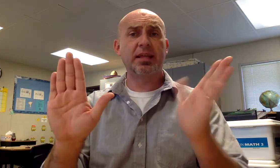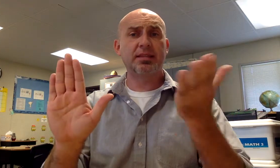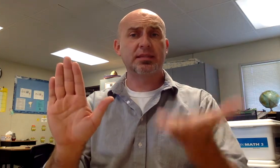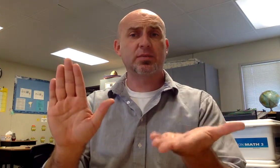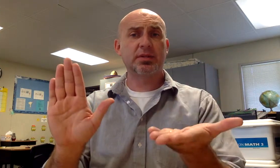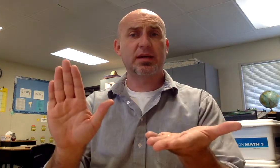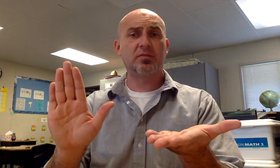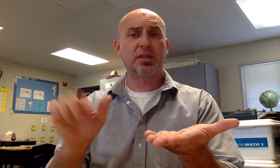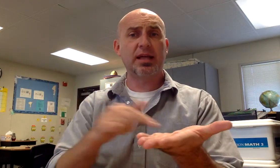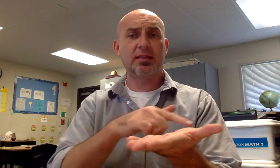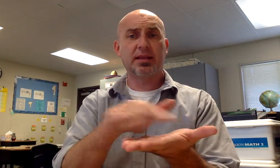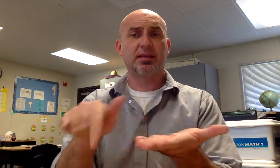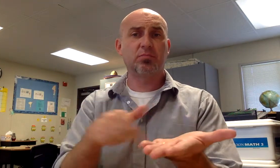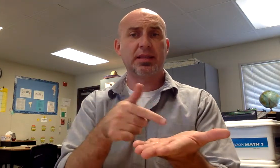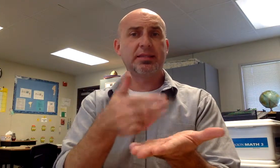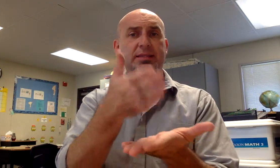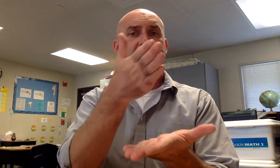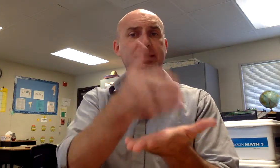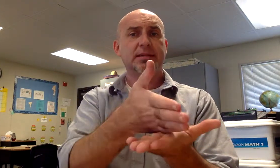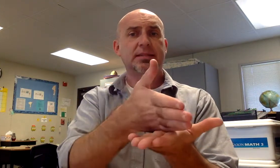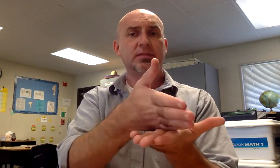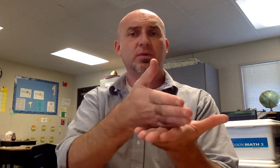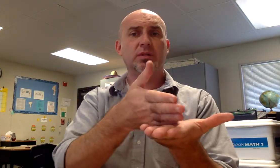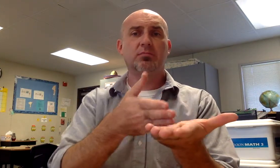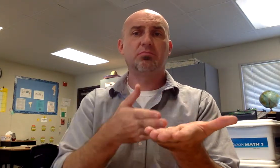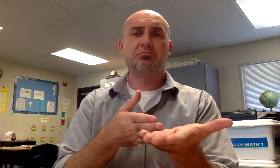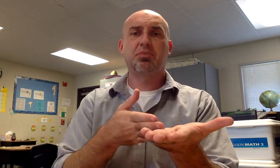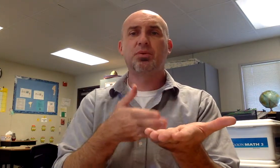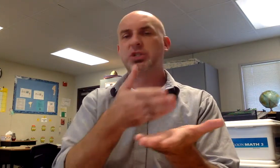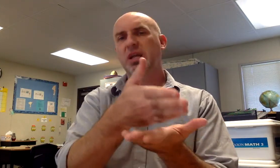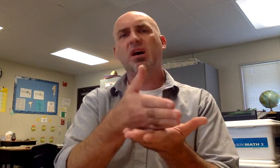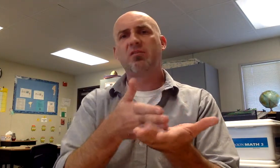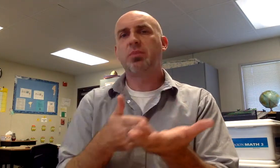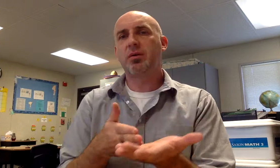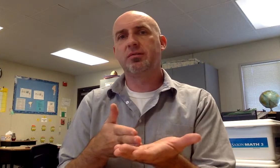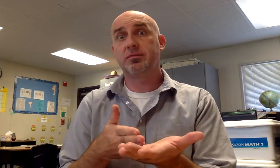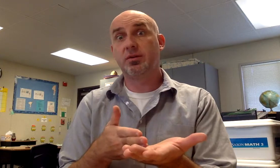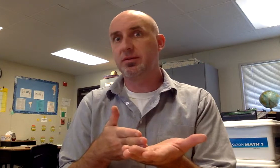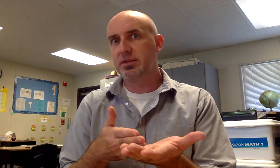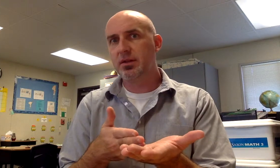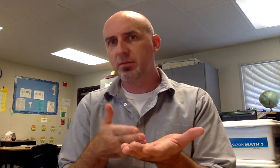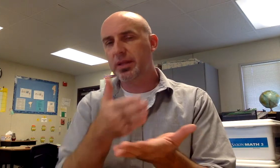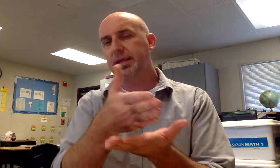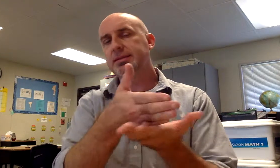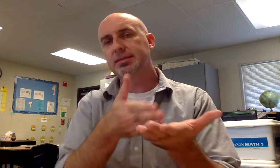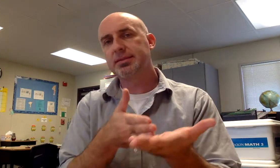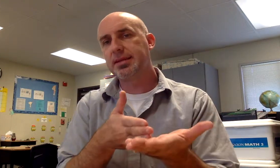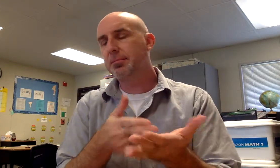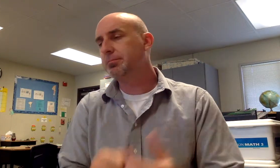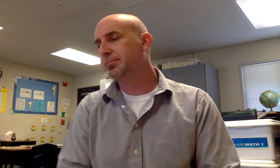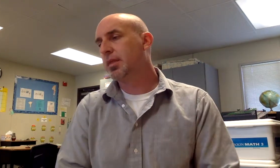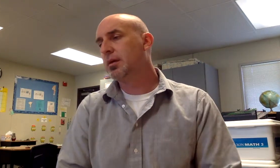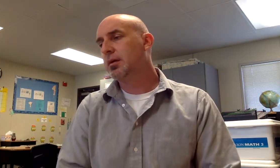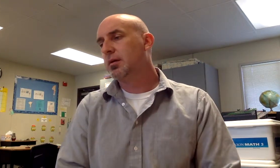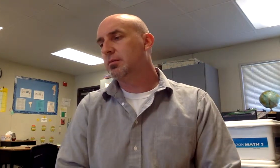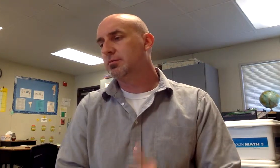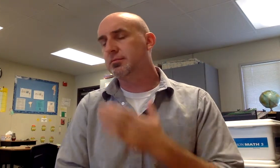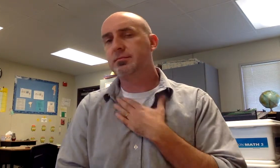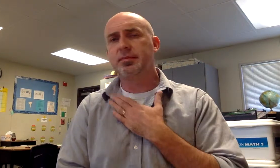This one down flat like a plate. This one portioning off part of whatever's on the plate. Sum. I'm